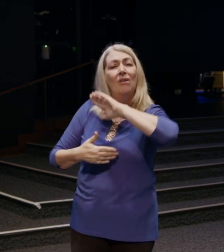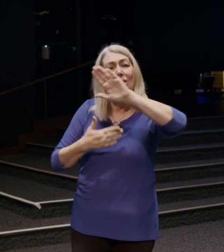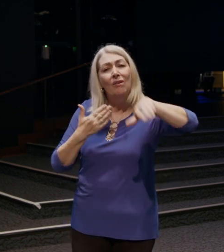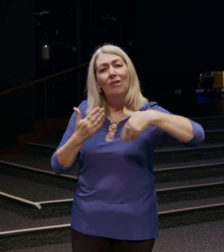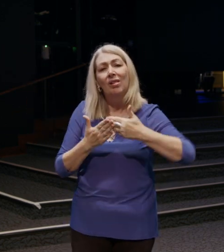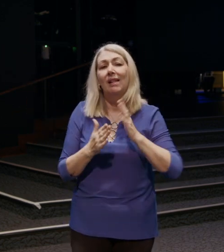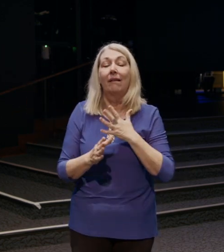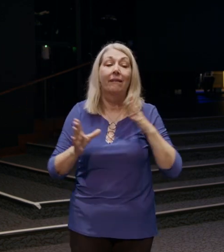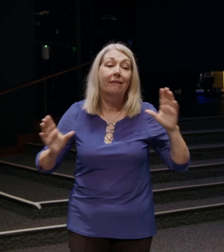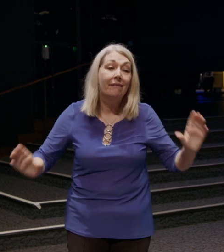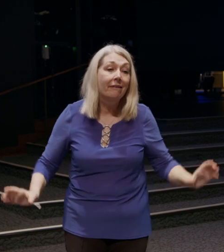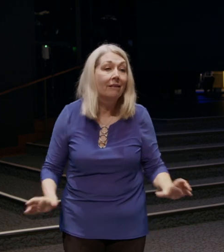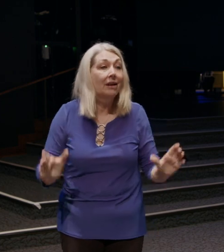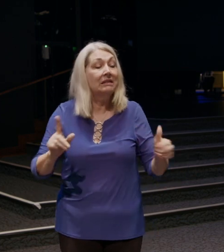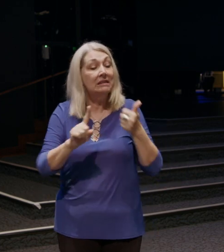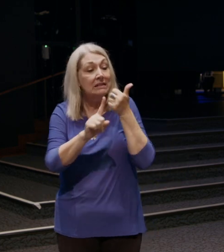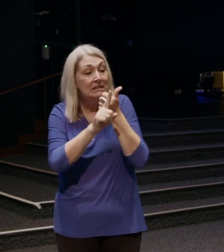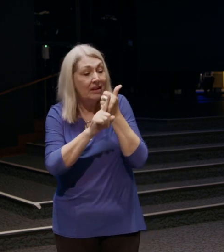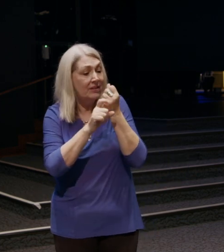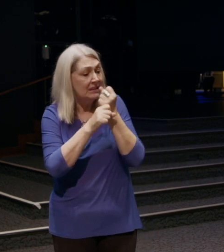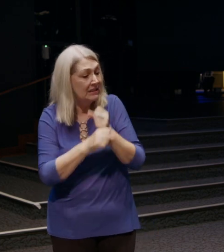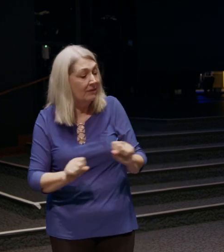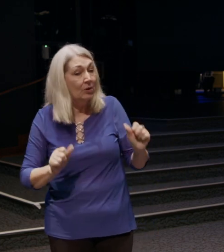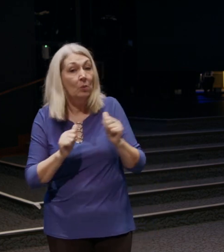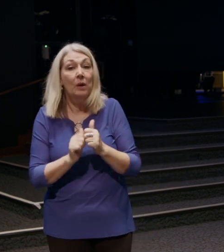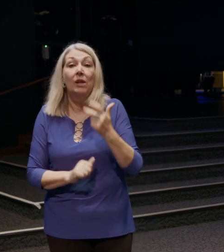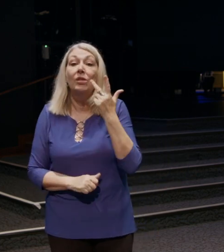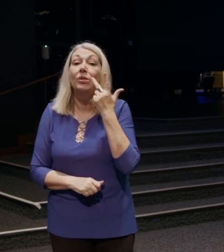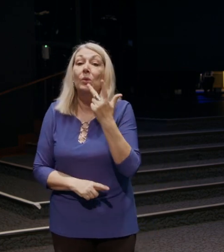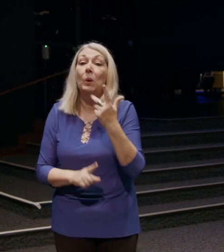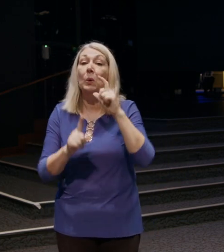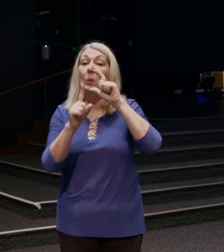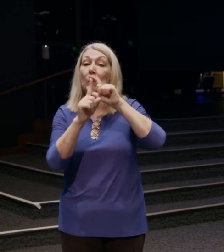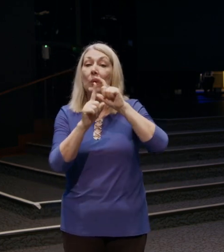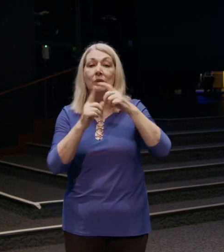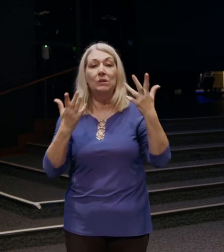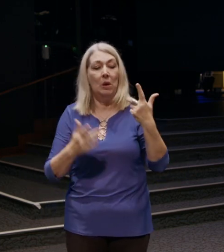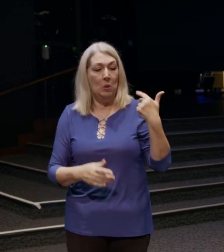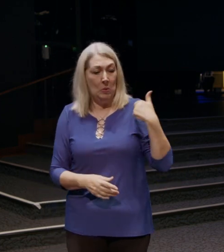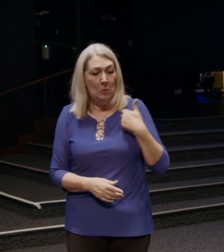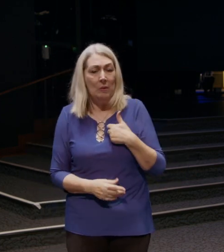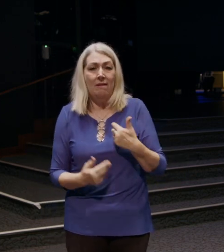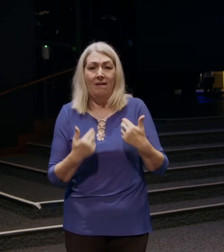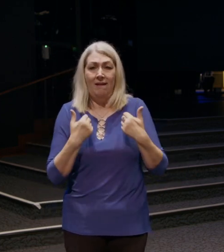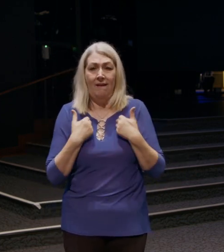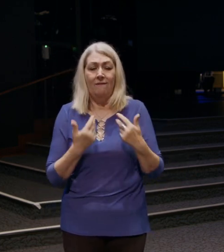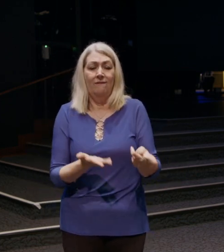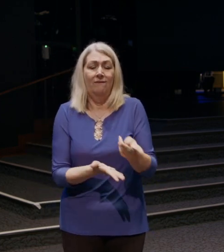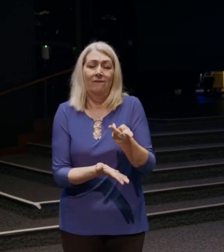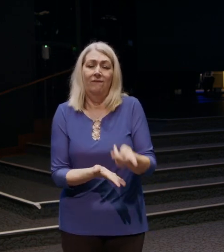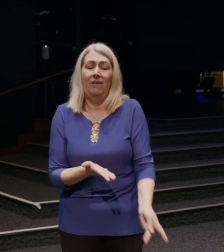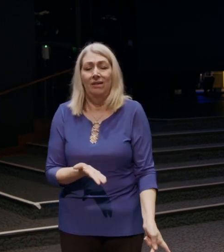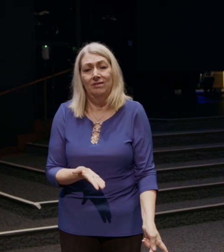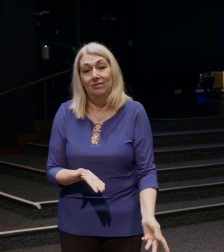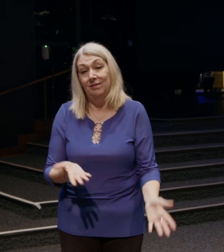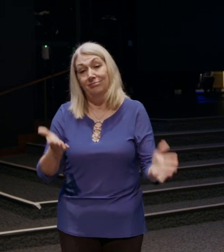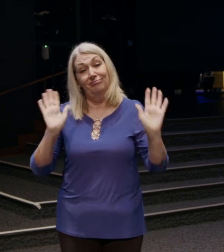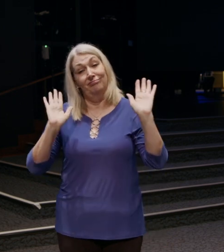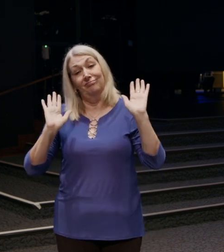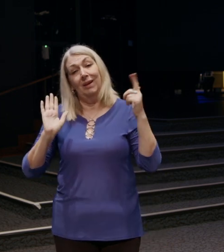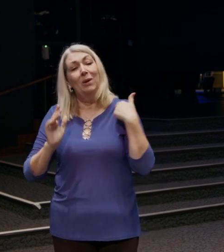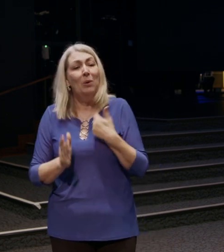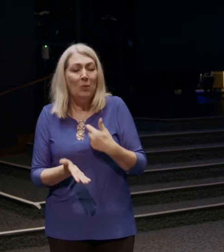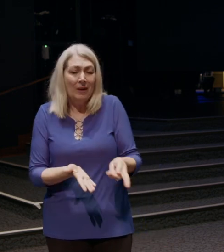at self-salvation with three words. We have failed. We have failed. We